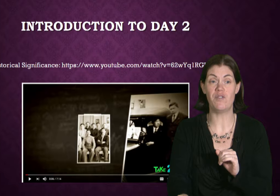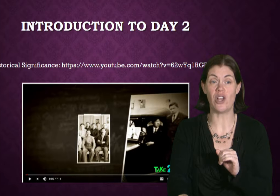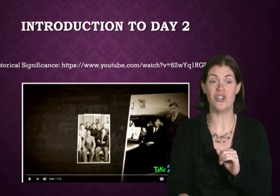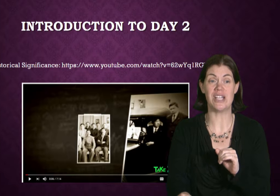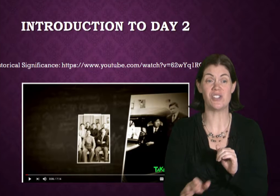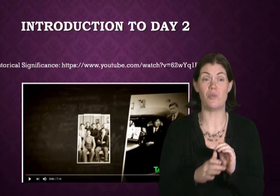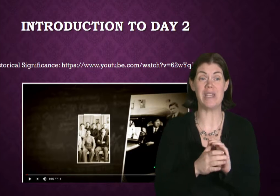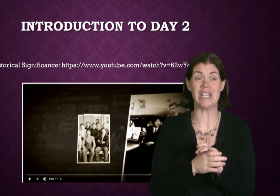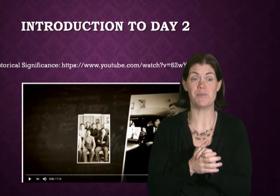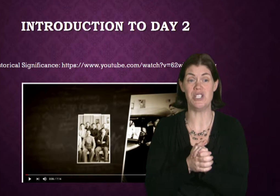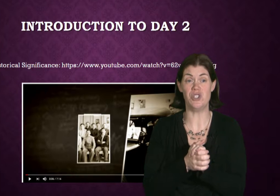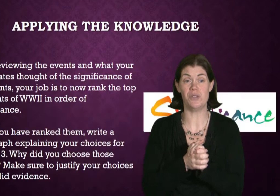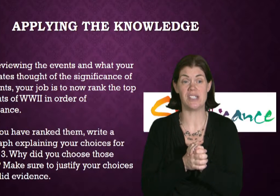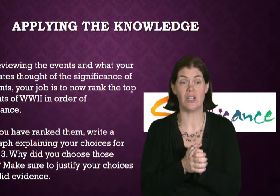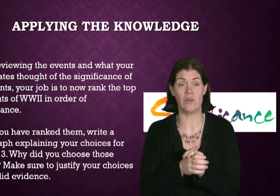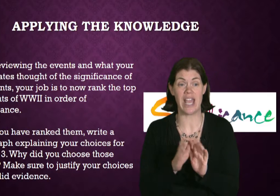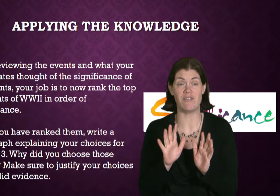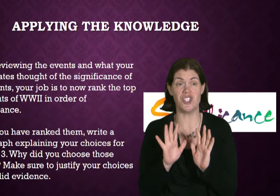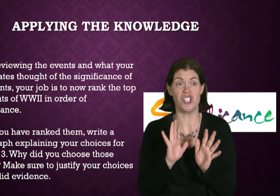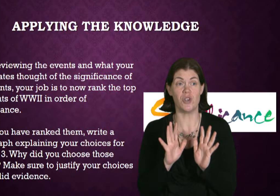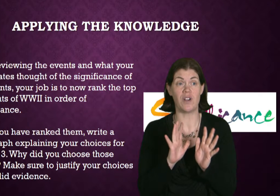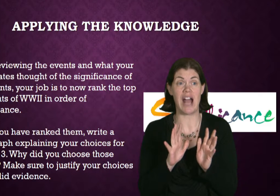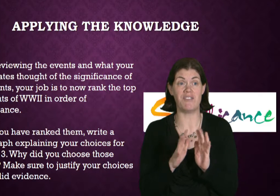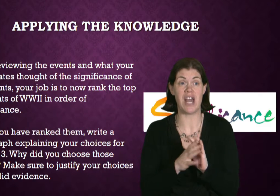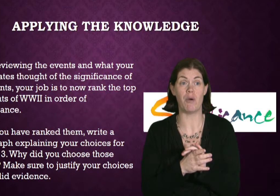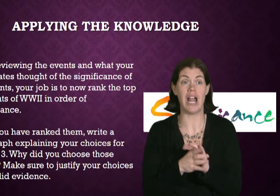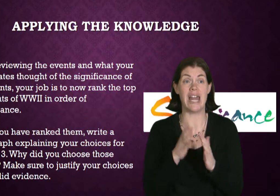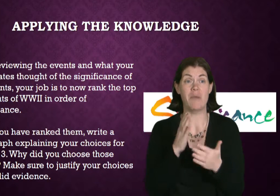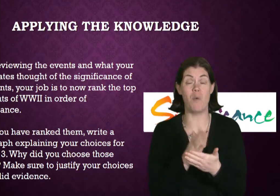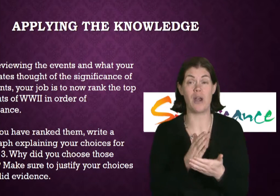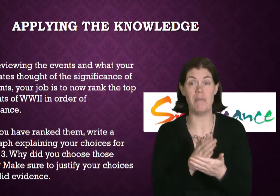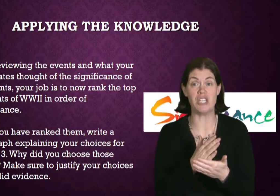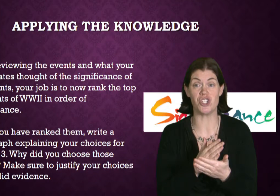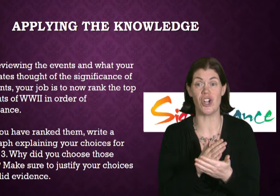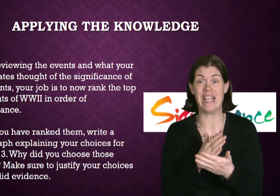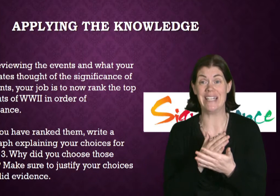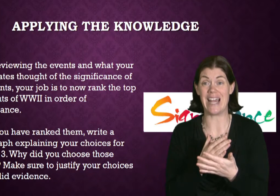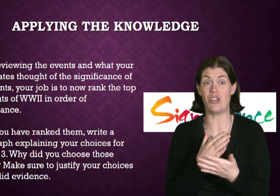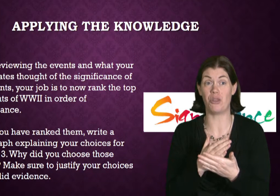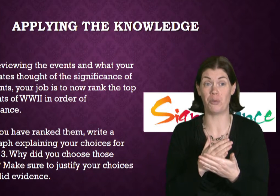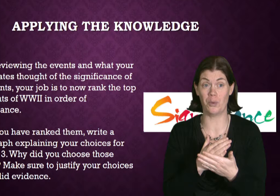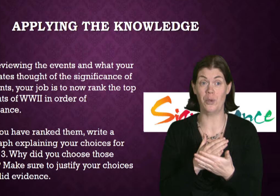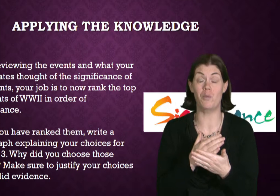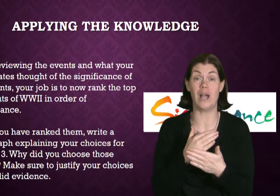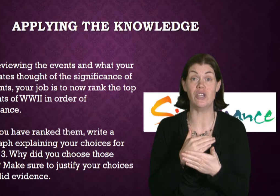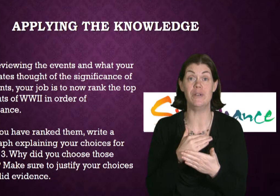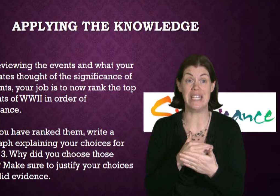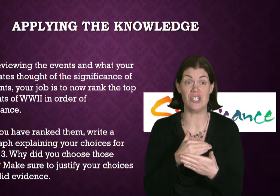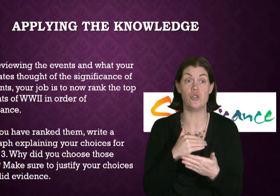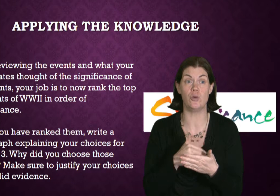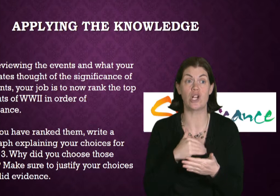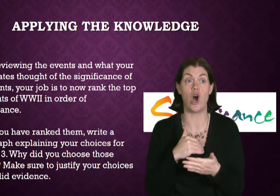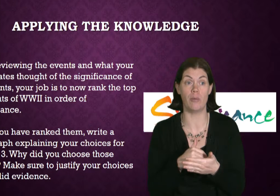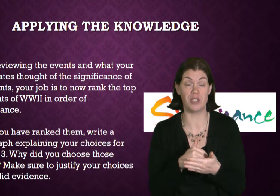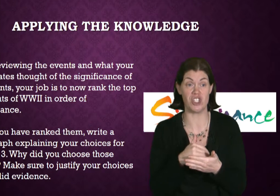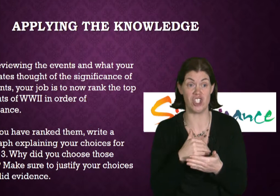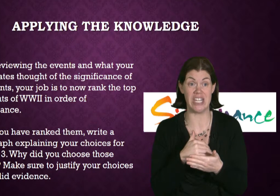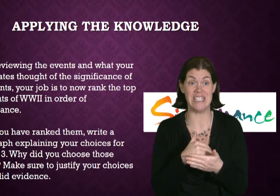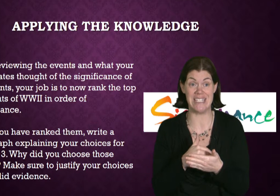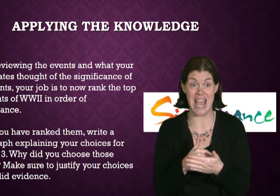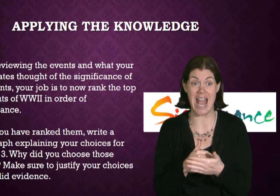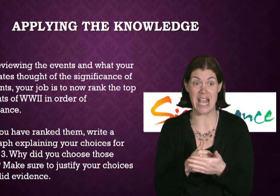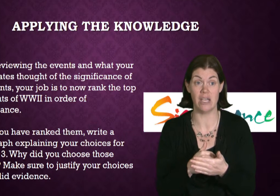want to move on, you guys, though, because we do still only have just over half an hour, and I want to make sure I get through what you need to